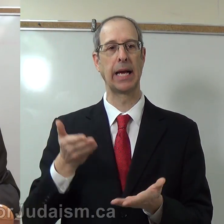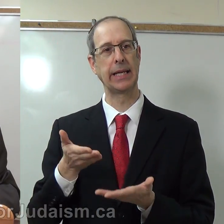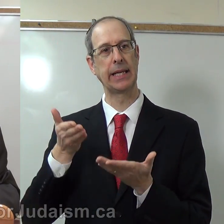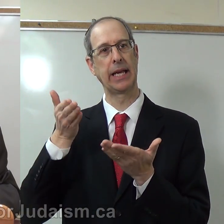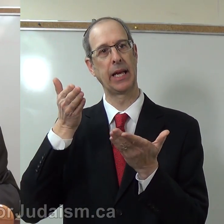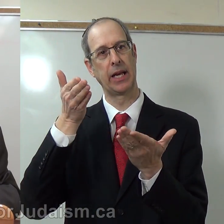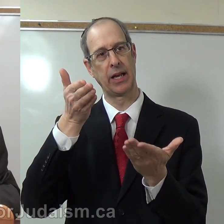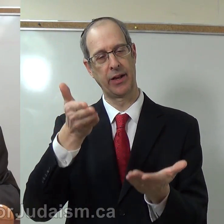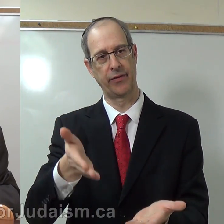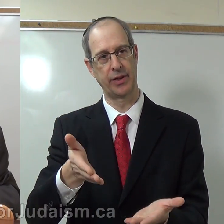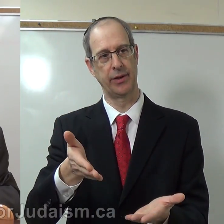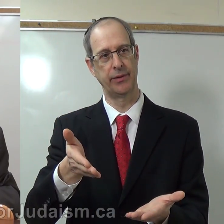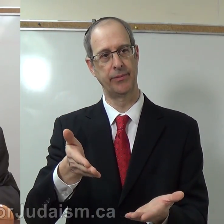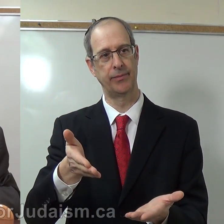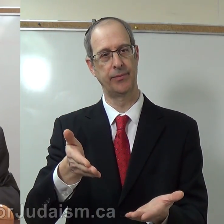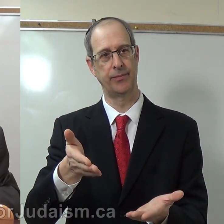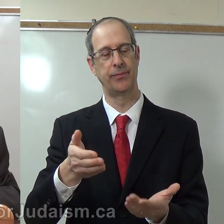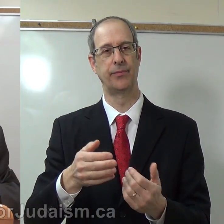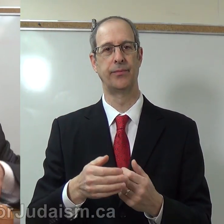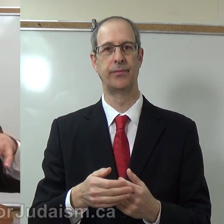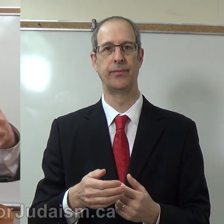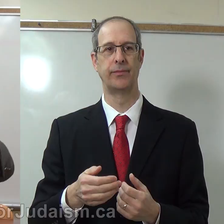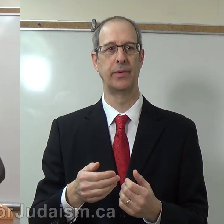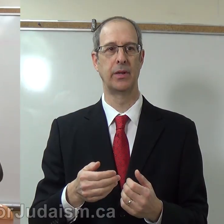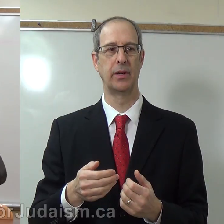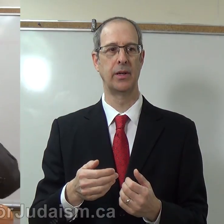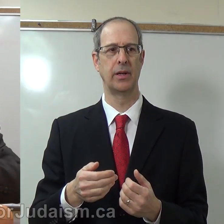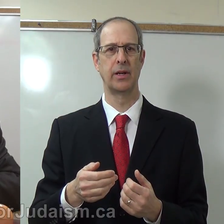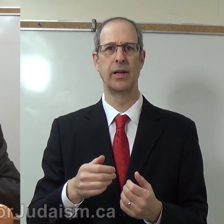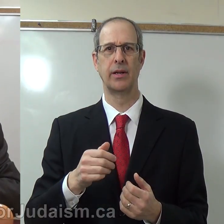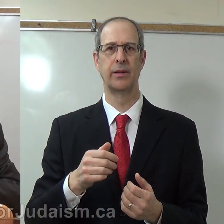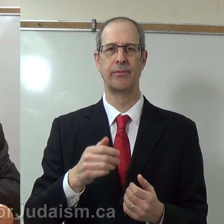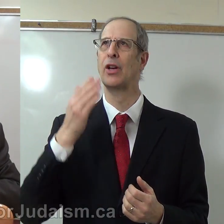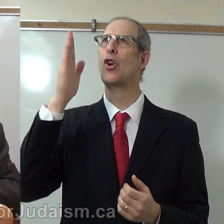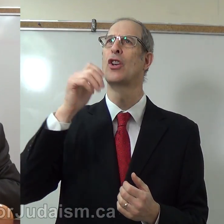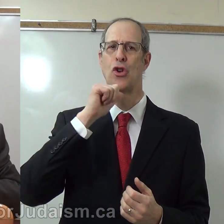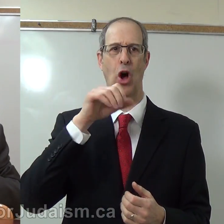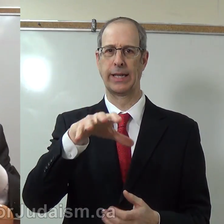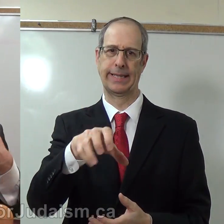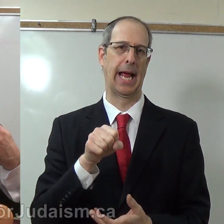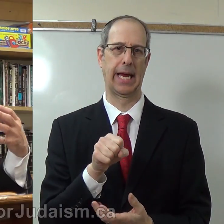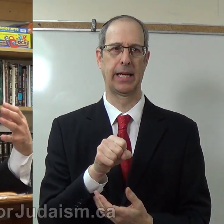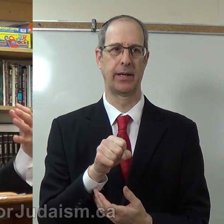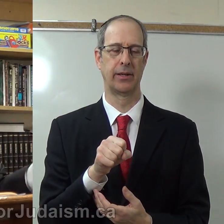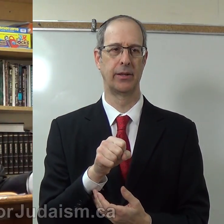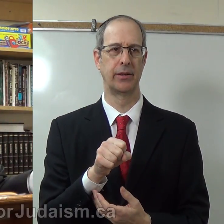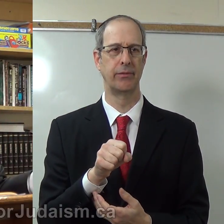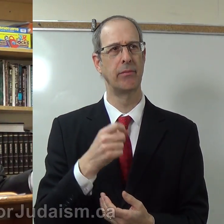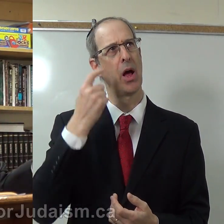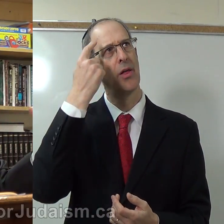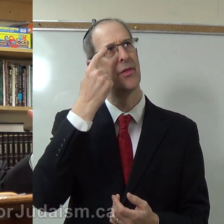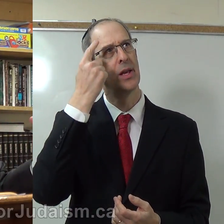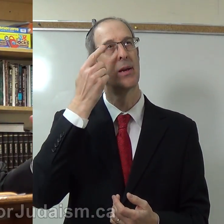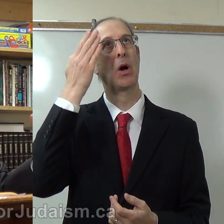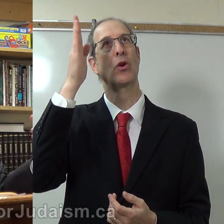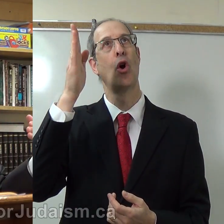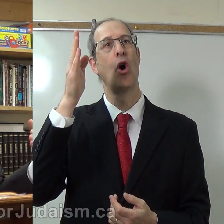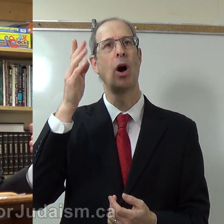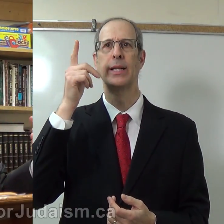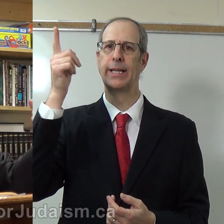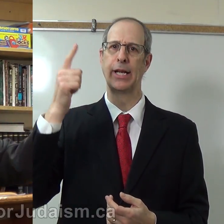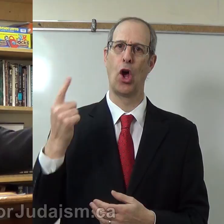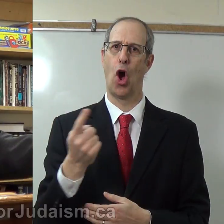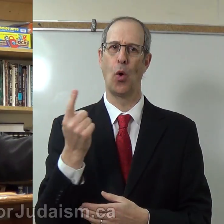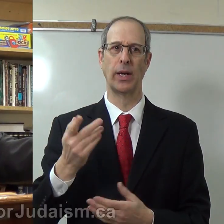God is a giver God is not a taker when we think about God God is